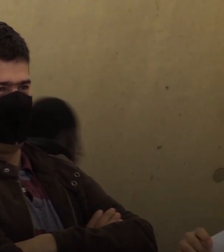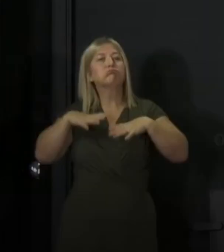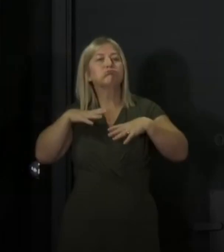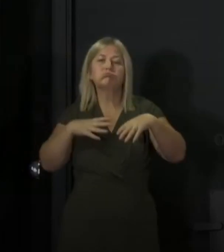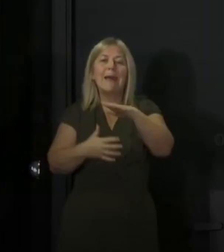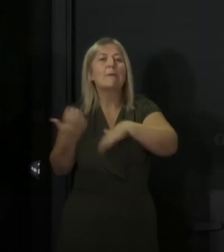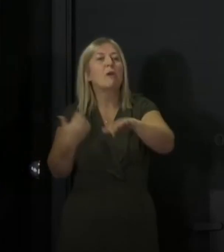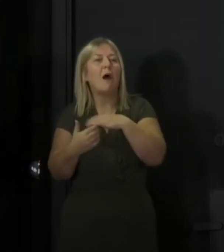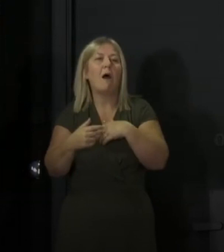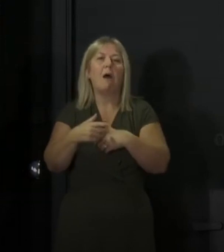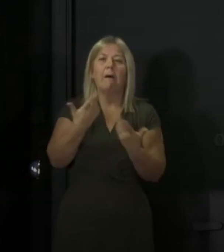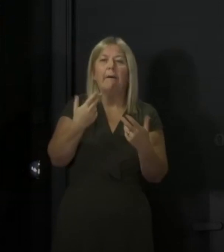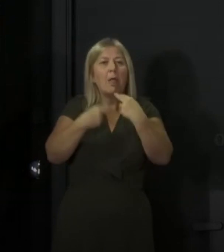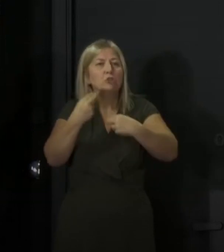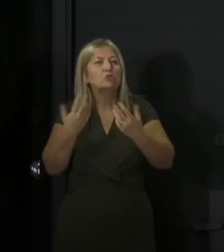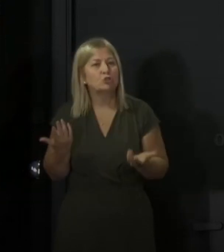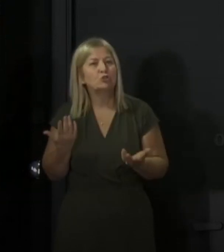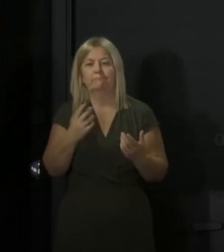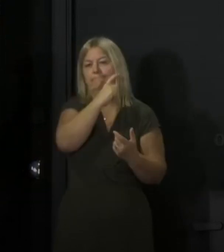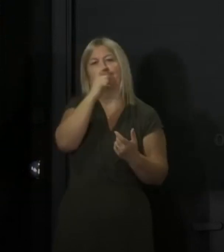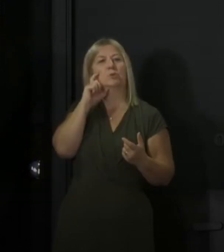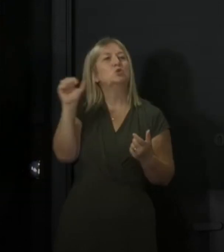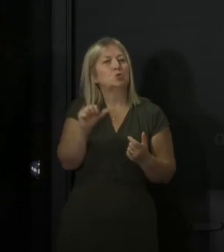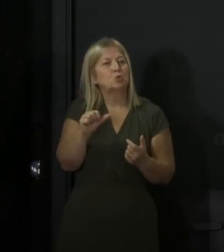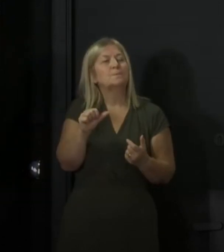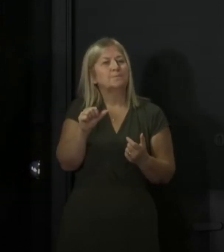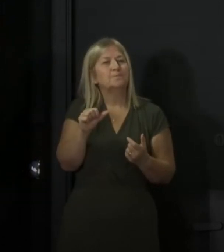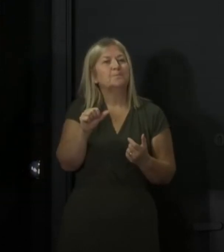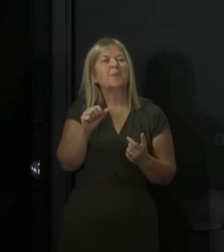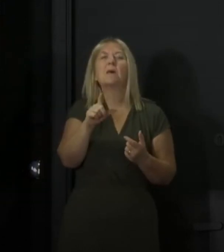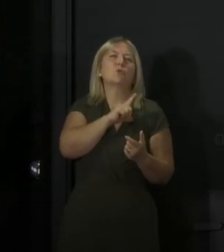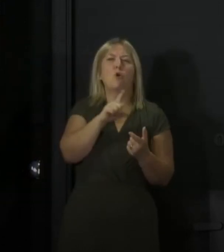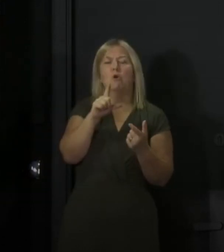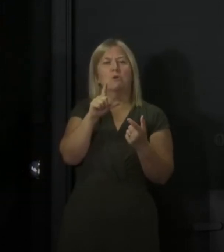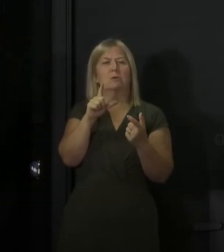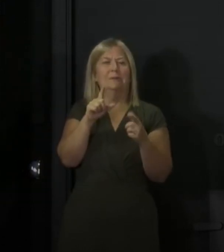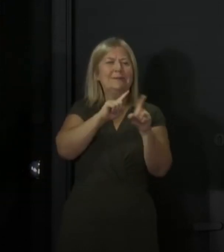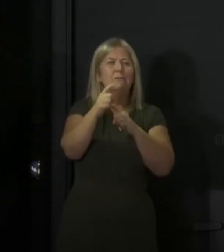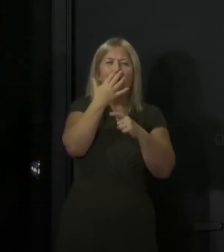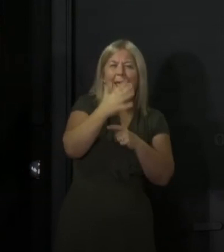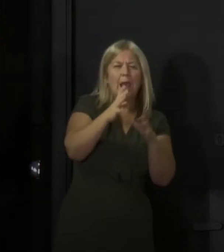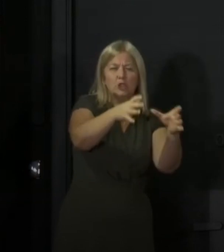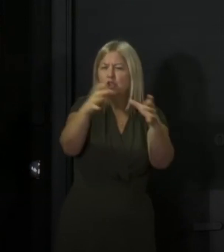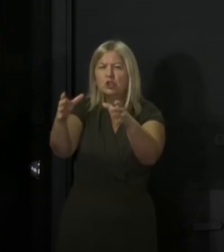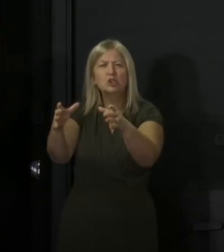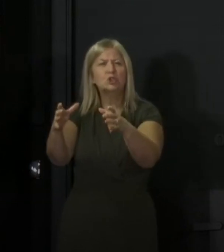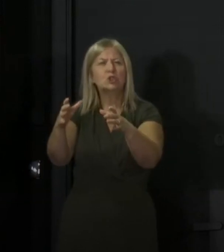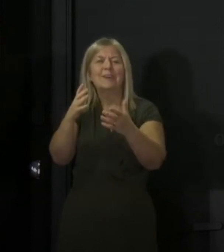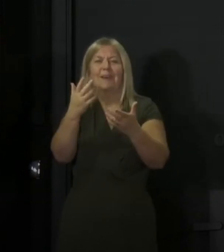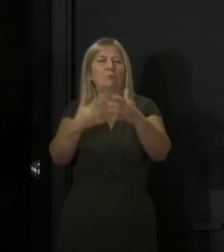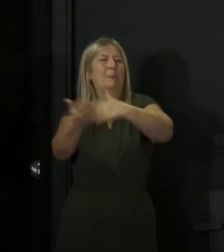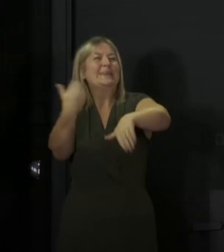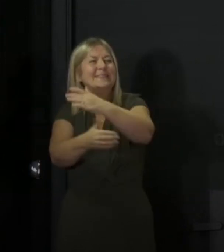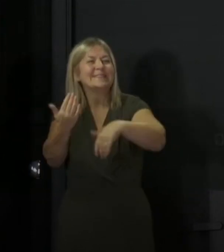We're consulting on this specific measure because, firstly, mixing between different groups is more likely in corridors